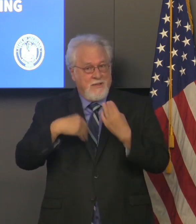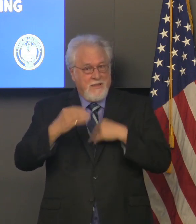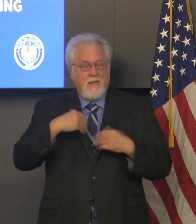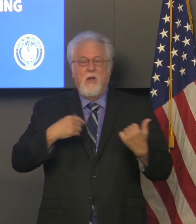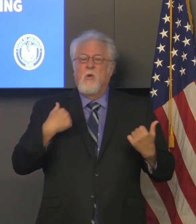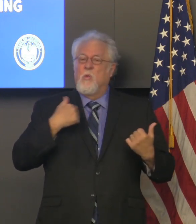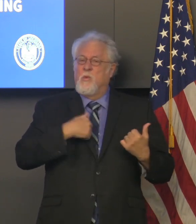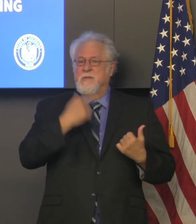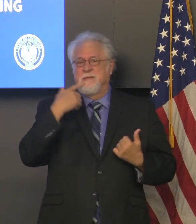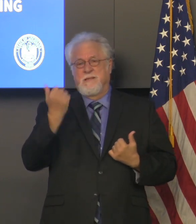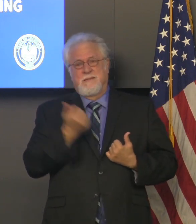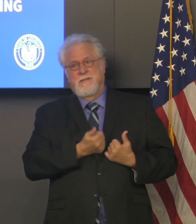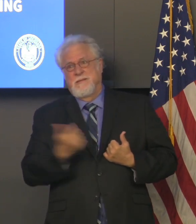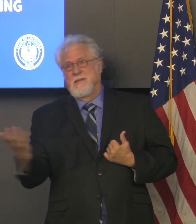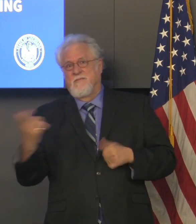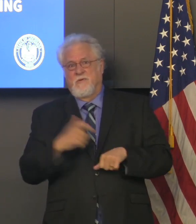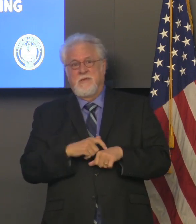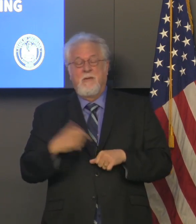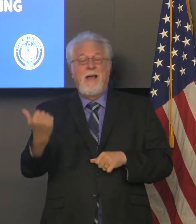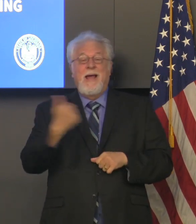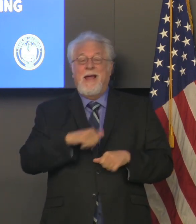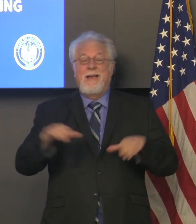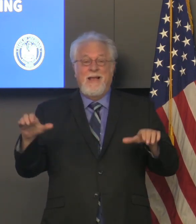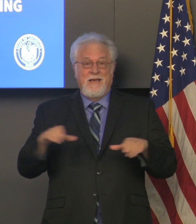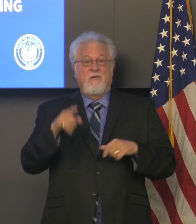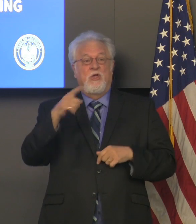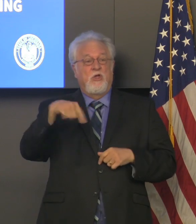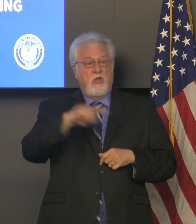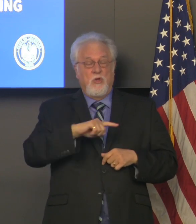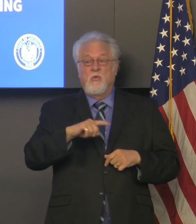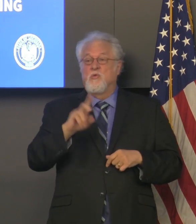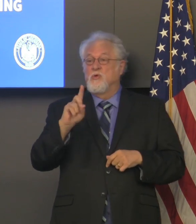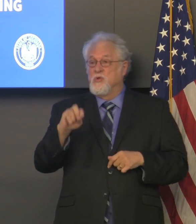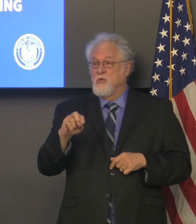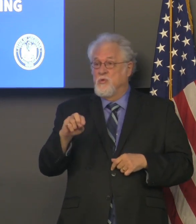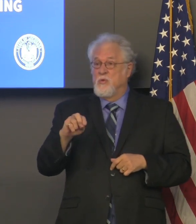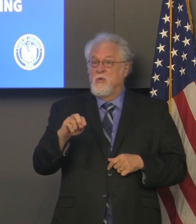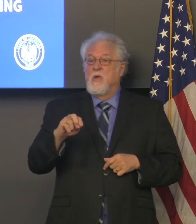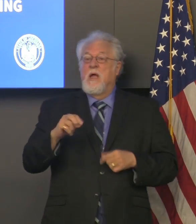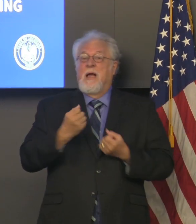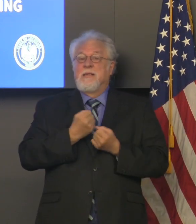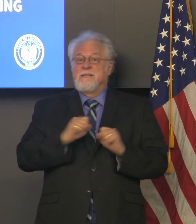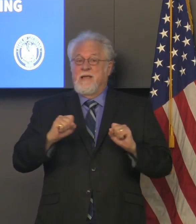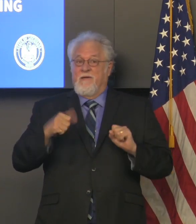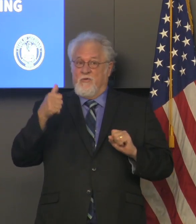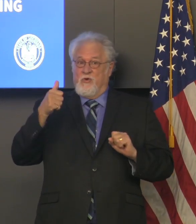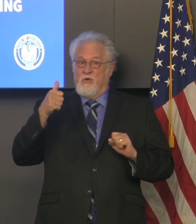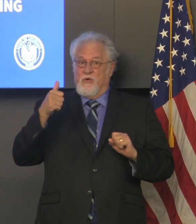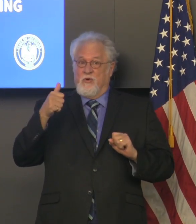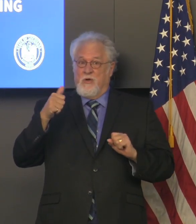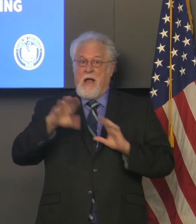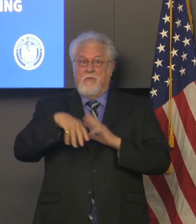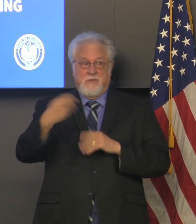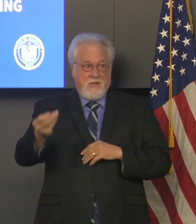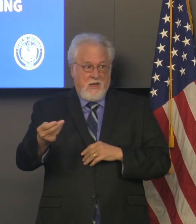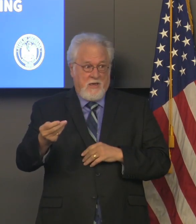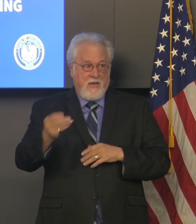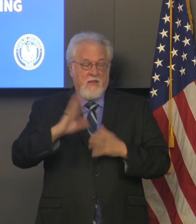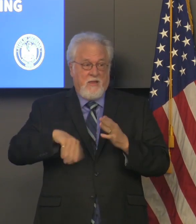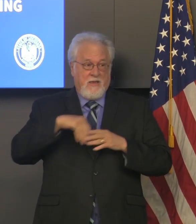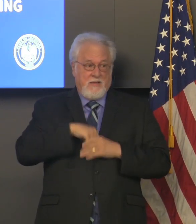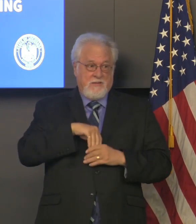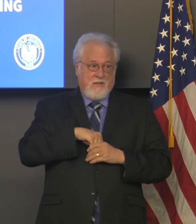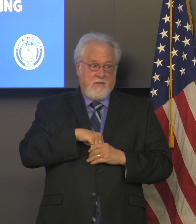We've said it numerous times. Any activity that you undertake is inherently safer outdoors relative